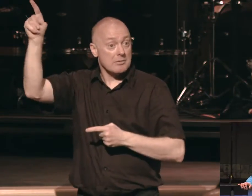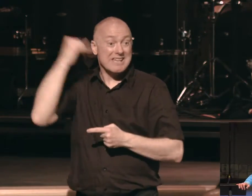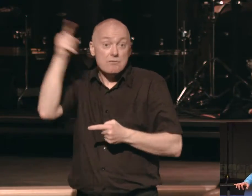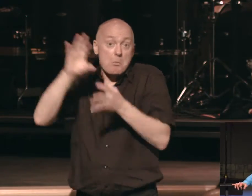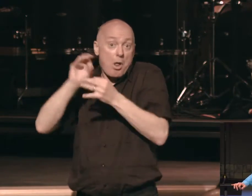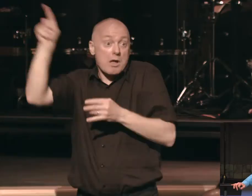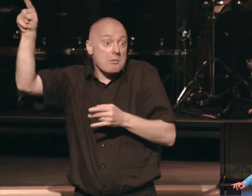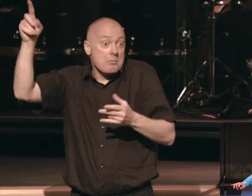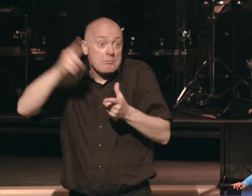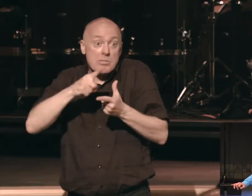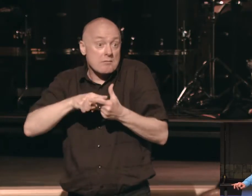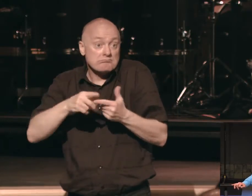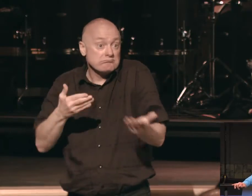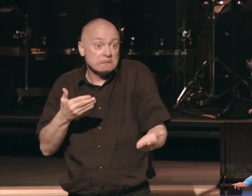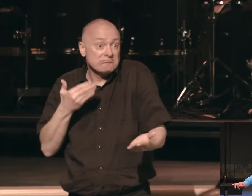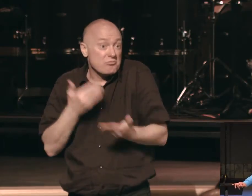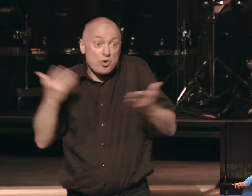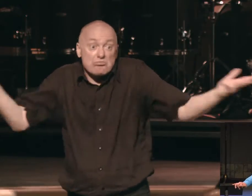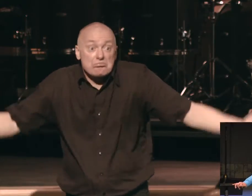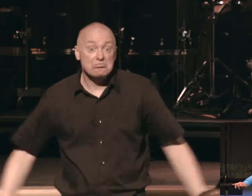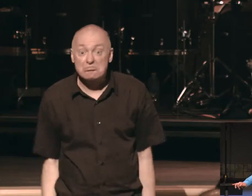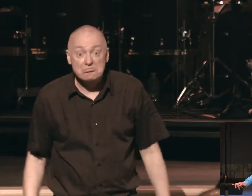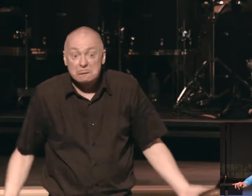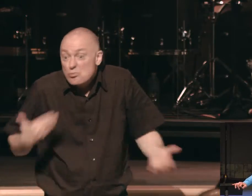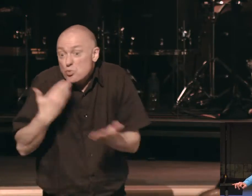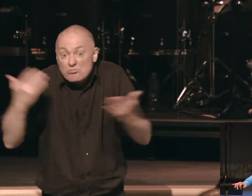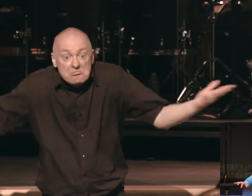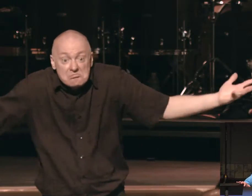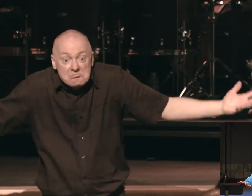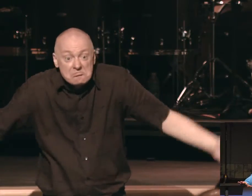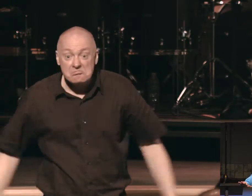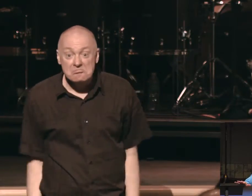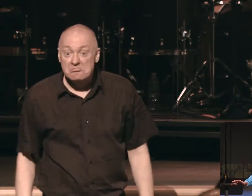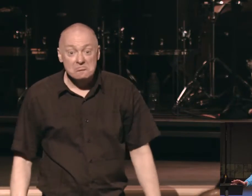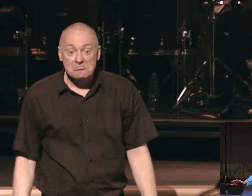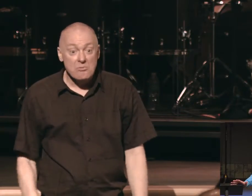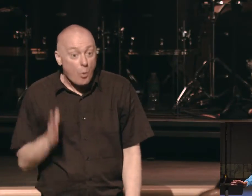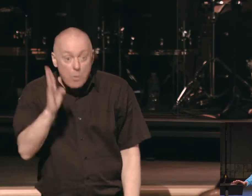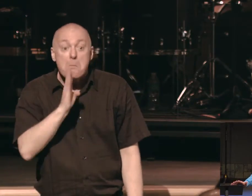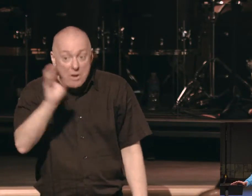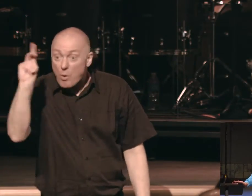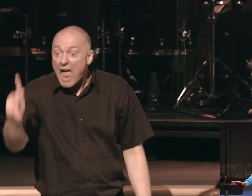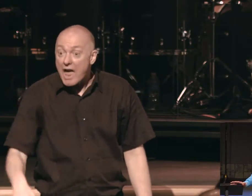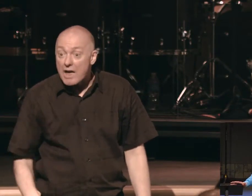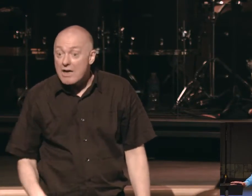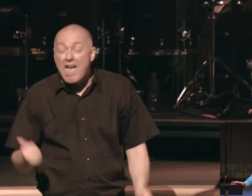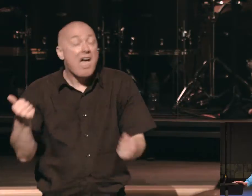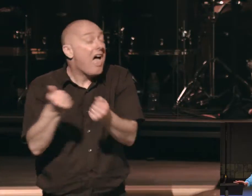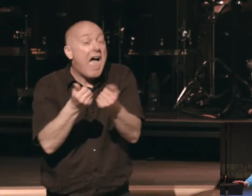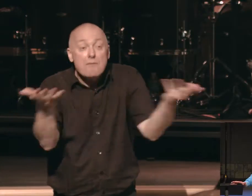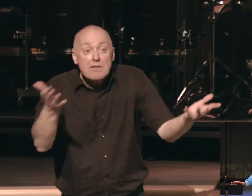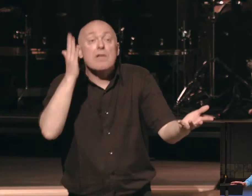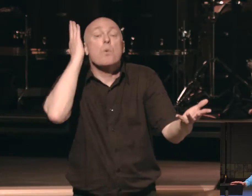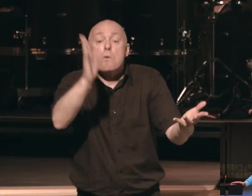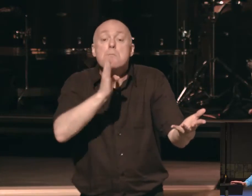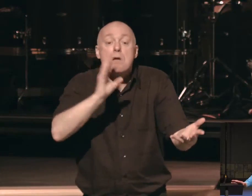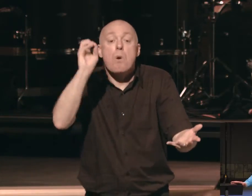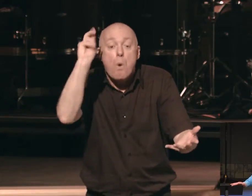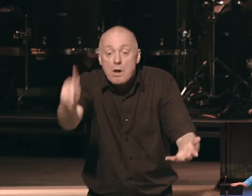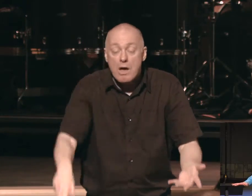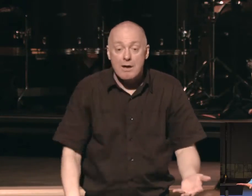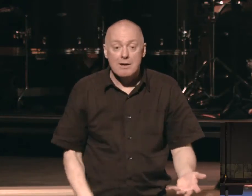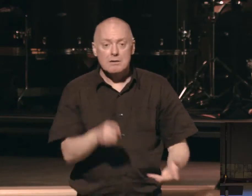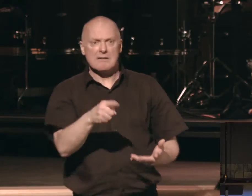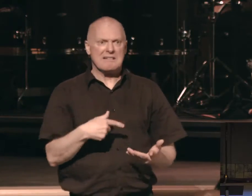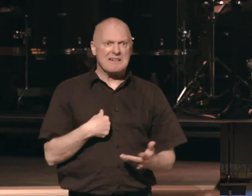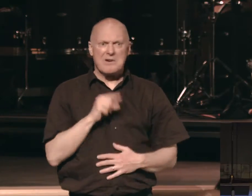his, you're good. You're good. Like, it's just going to be okay. Everything's going to be okay. You're like,